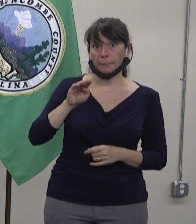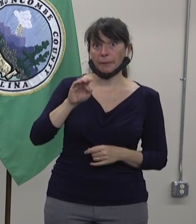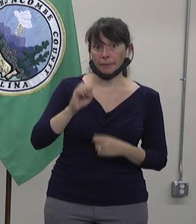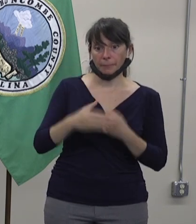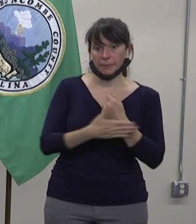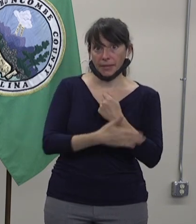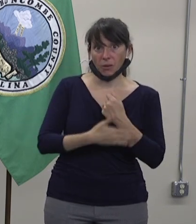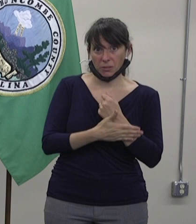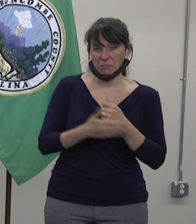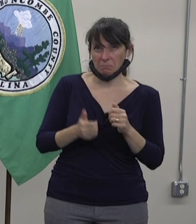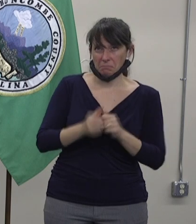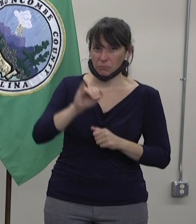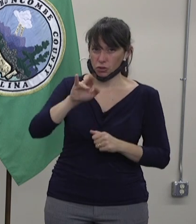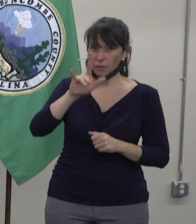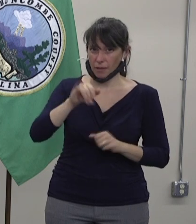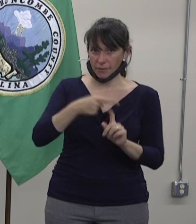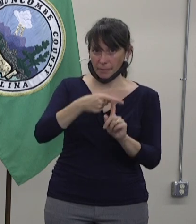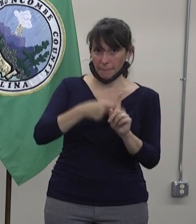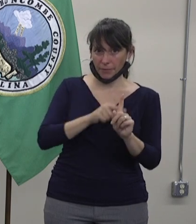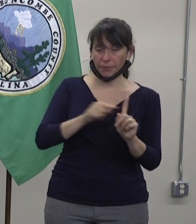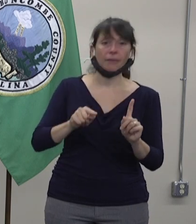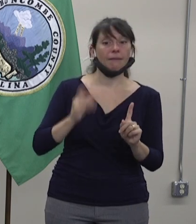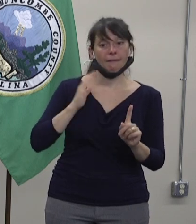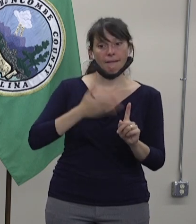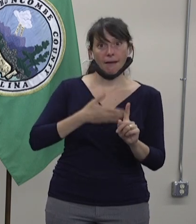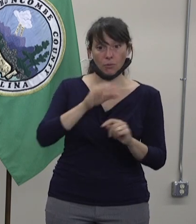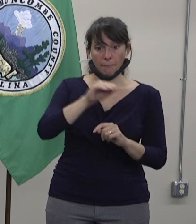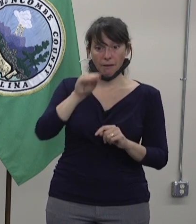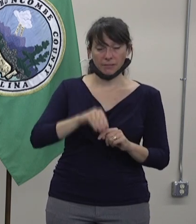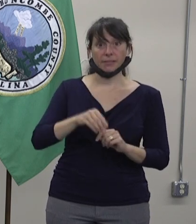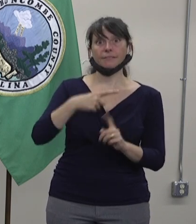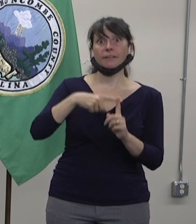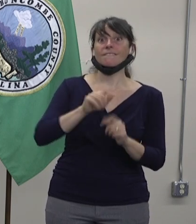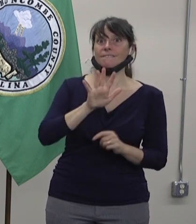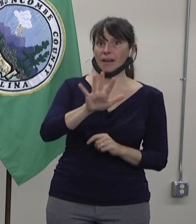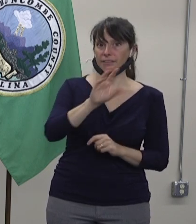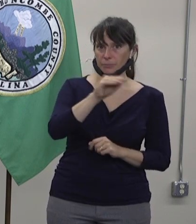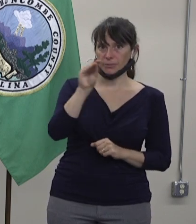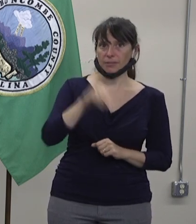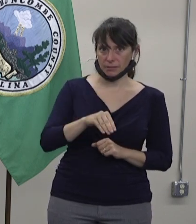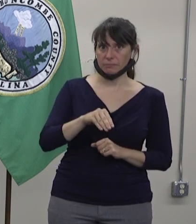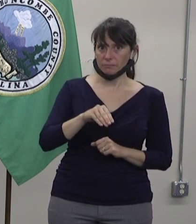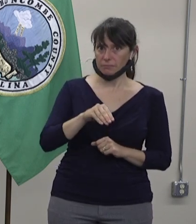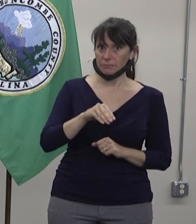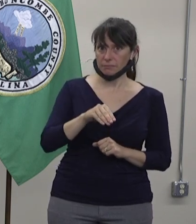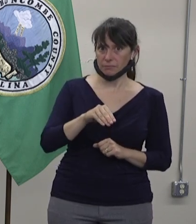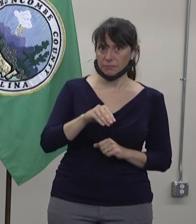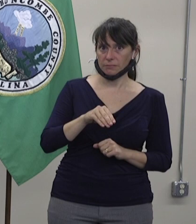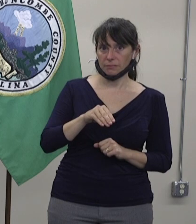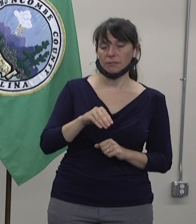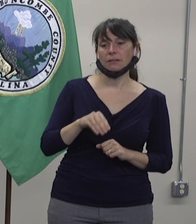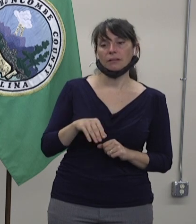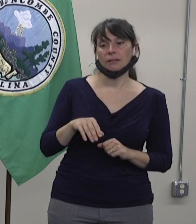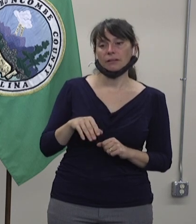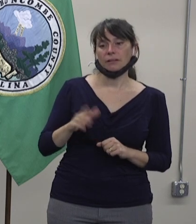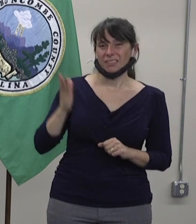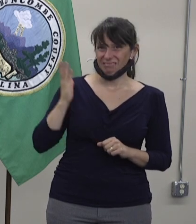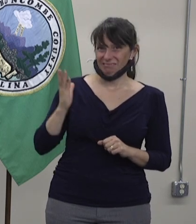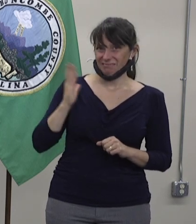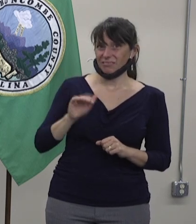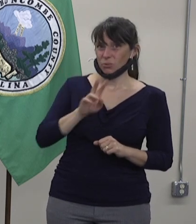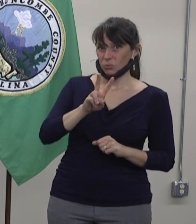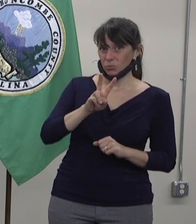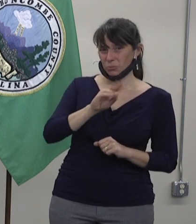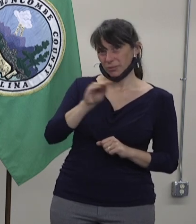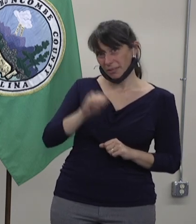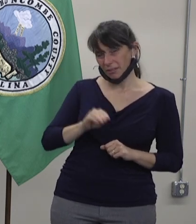July, 5% of tests came back positive for COVID-19, which was up from 2 to 3% in